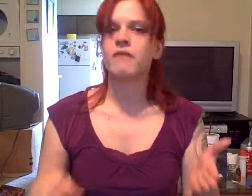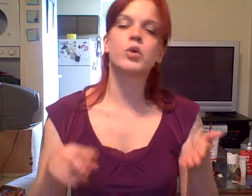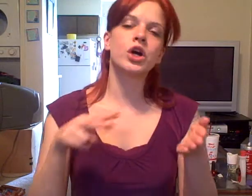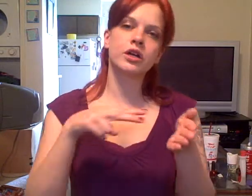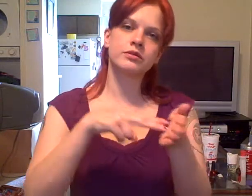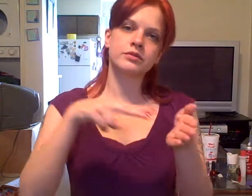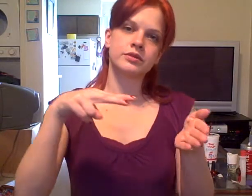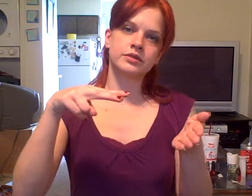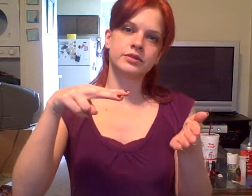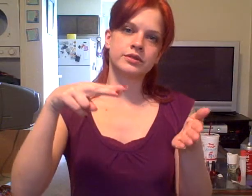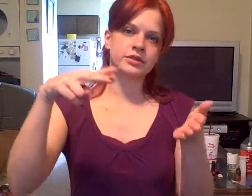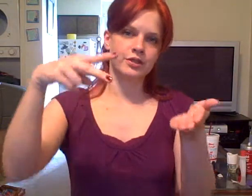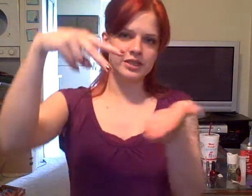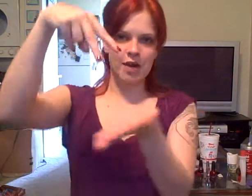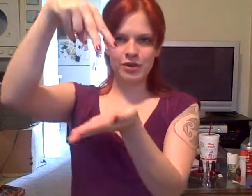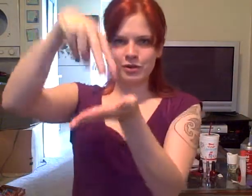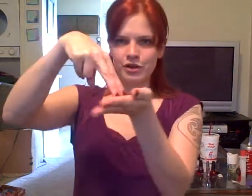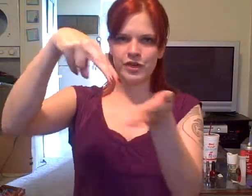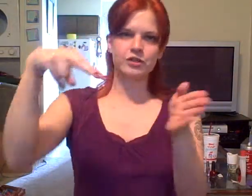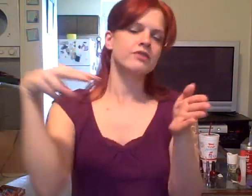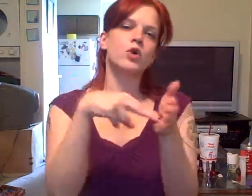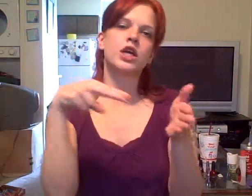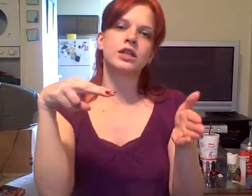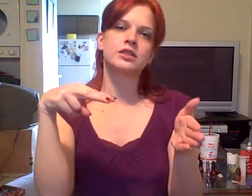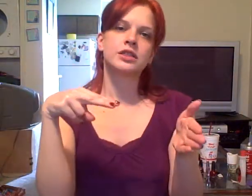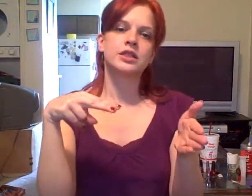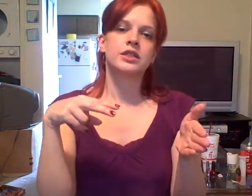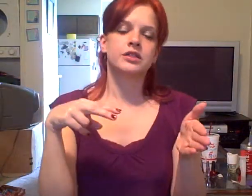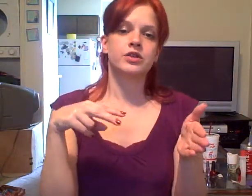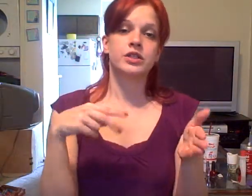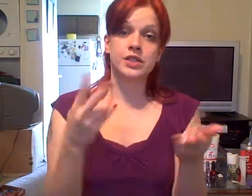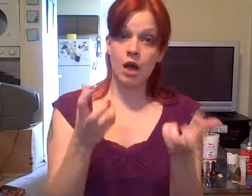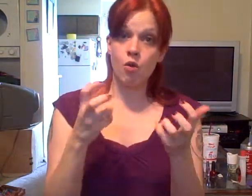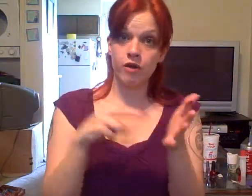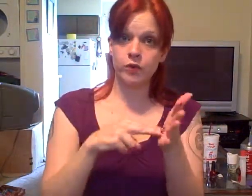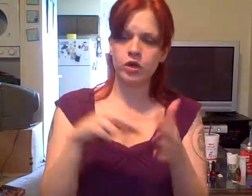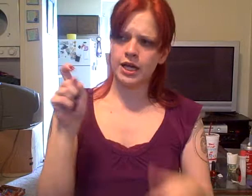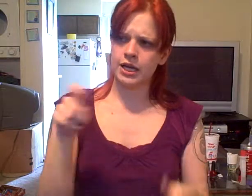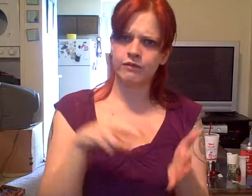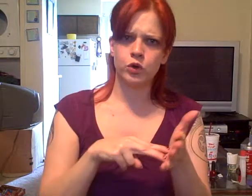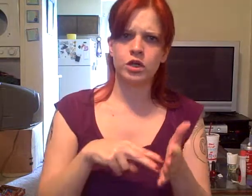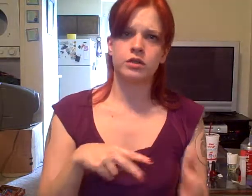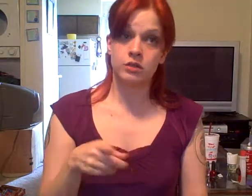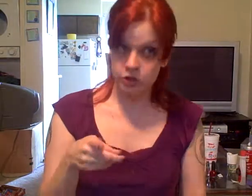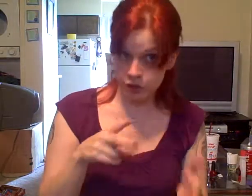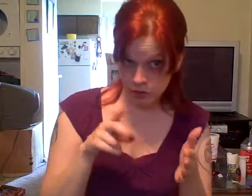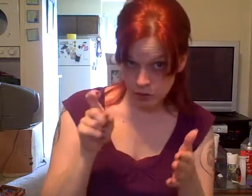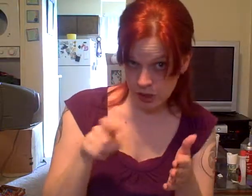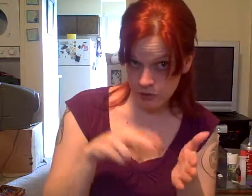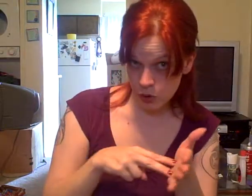Fork. You stab it with your fingers. Fork. So you can say, I want a fork, I need a fork. Do you need a fork?